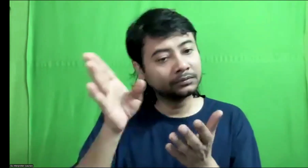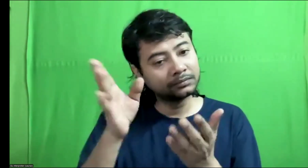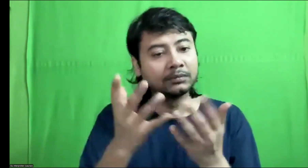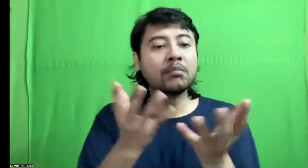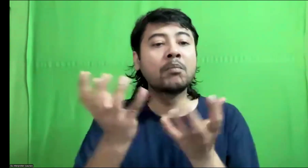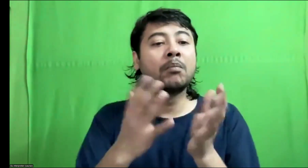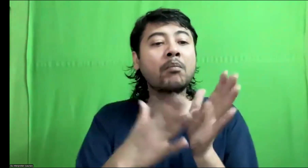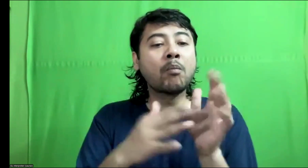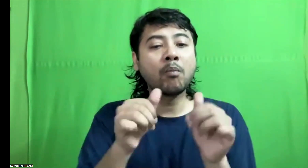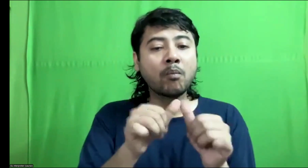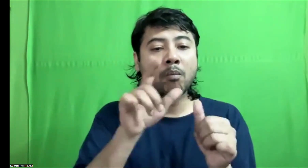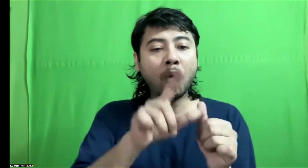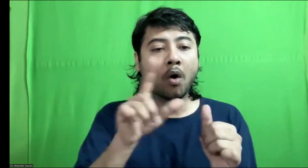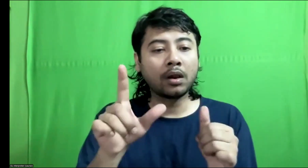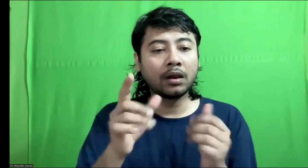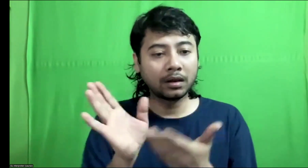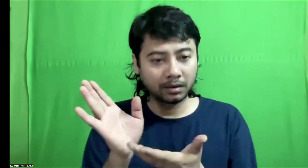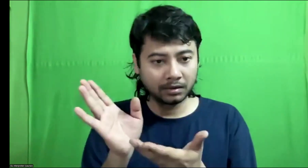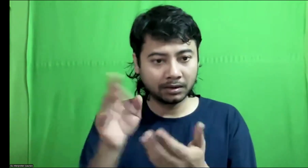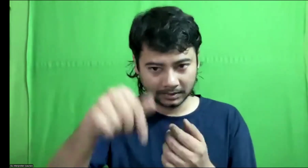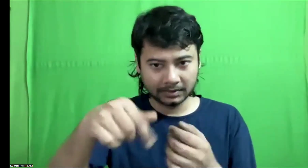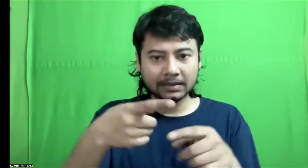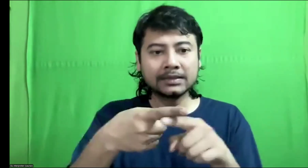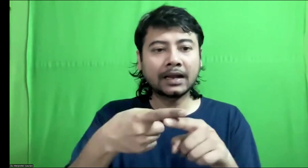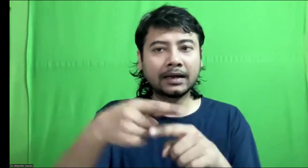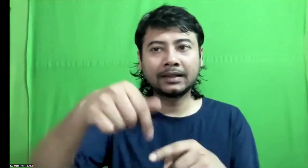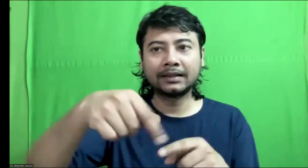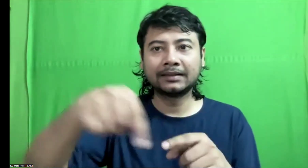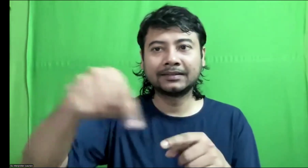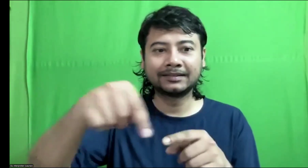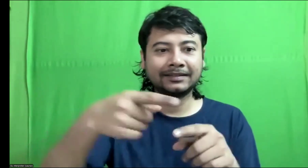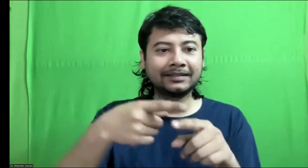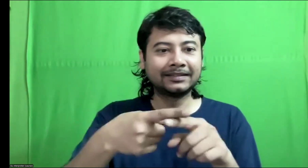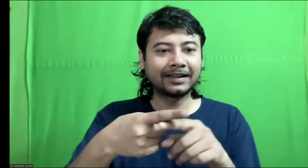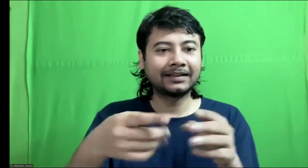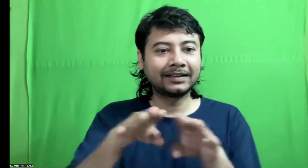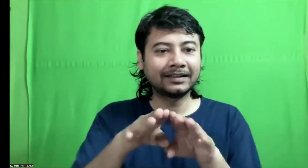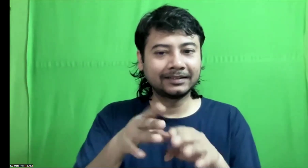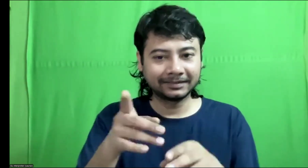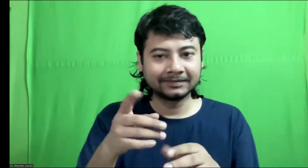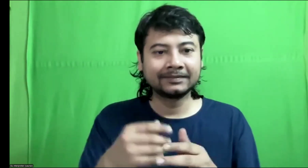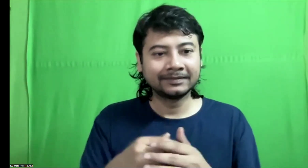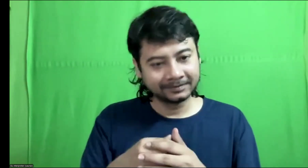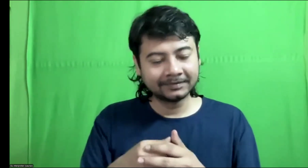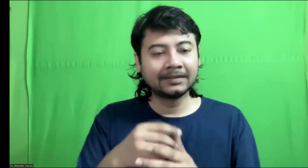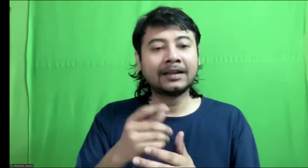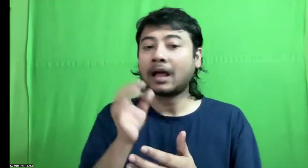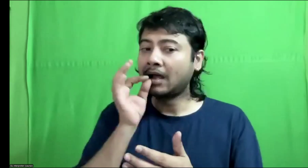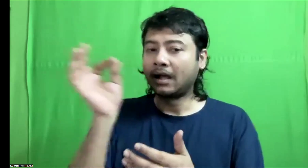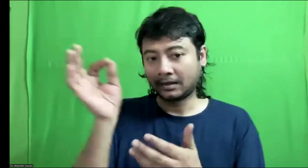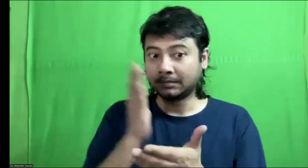Saturday, Sunday, we are going to do in a shopping mall. We have taken permission, and so a lot of volunteers will be